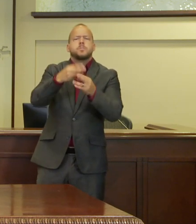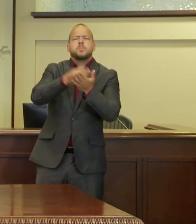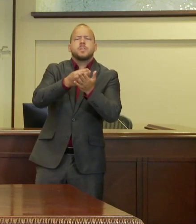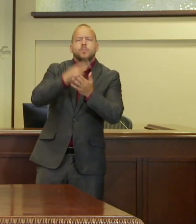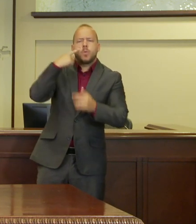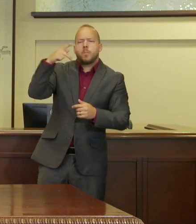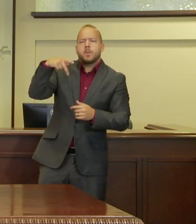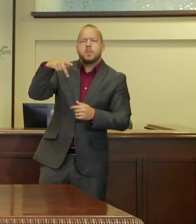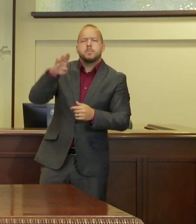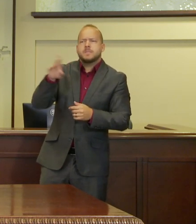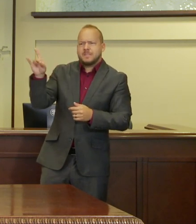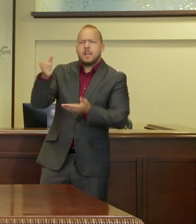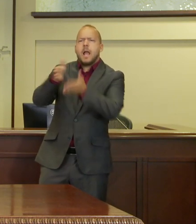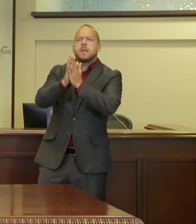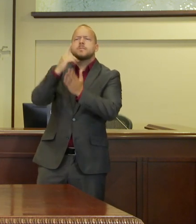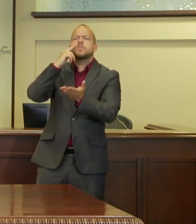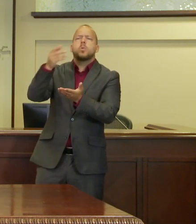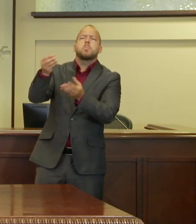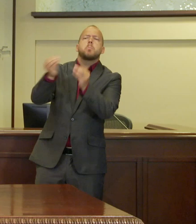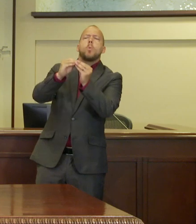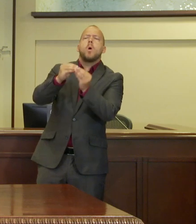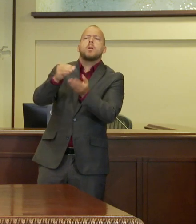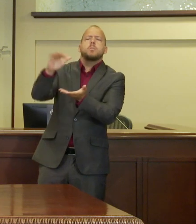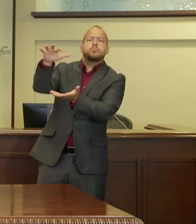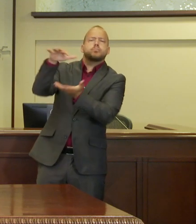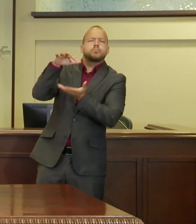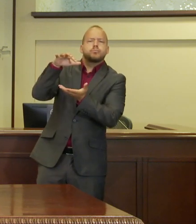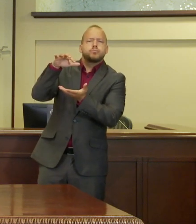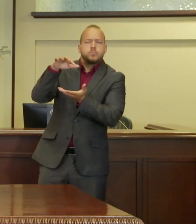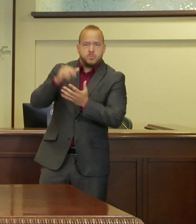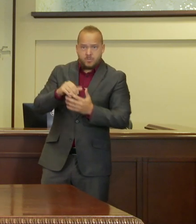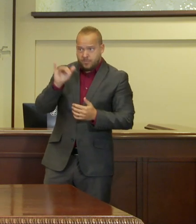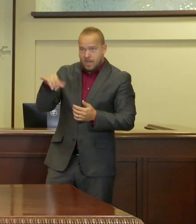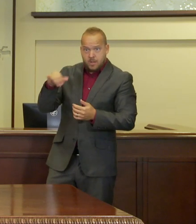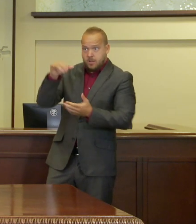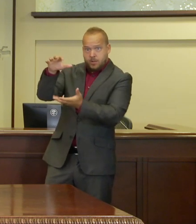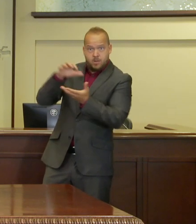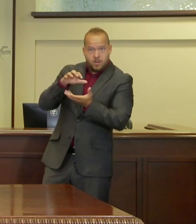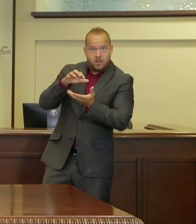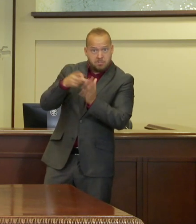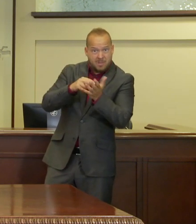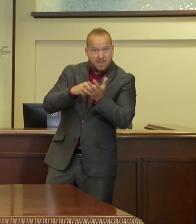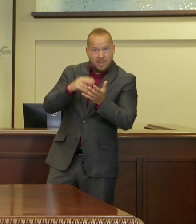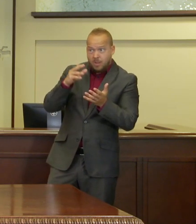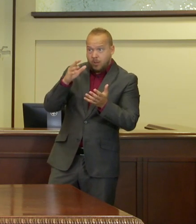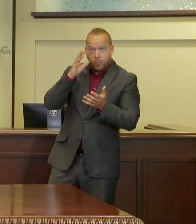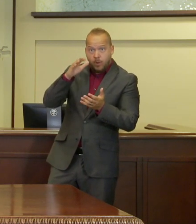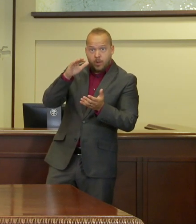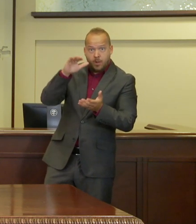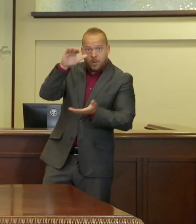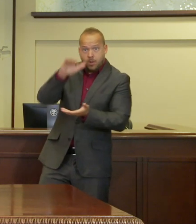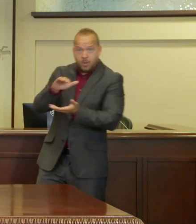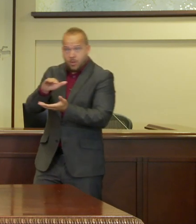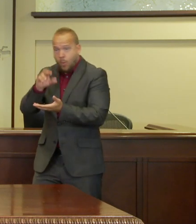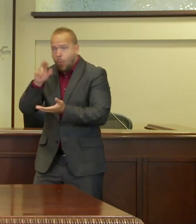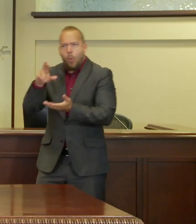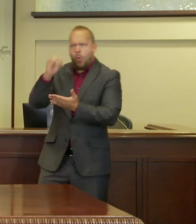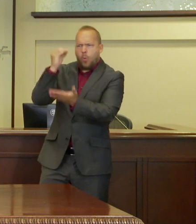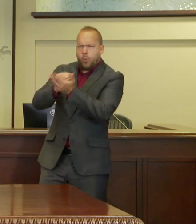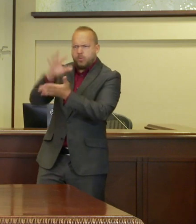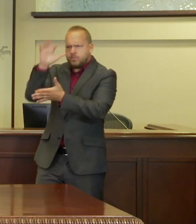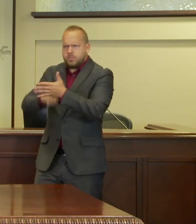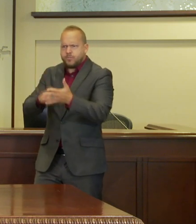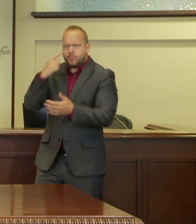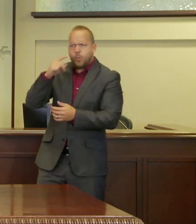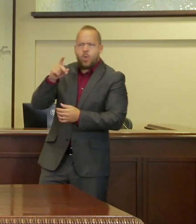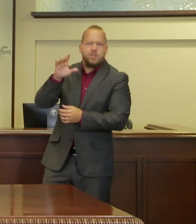budget. Will you change that and call for a decrease in funding, and will you decrease that funding down to zero? I most certainly